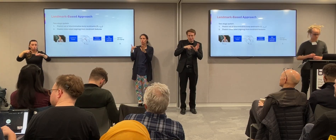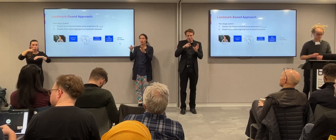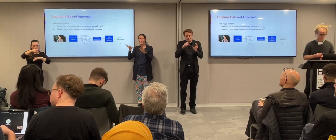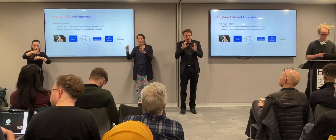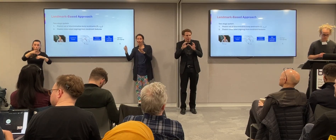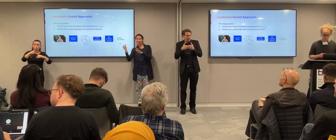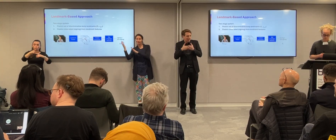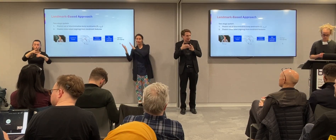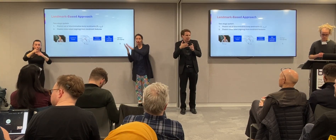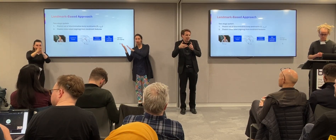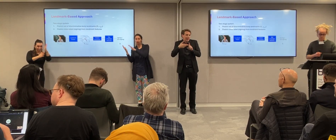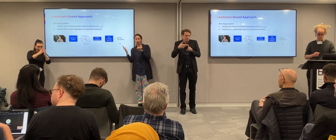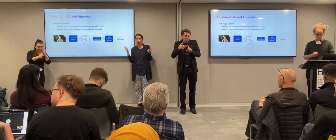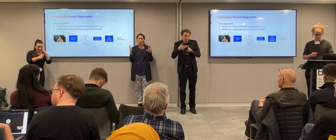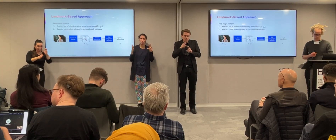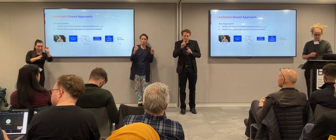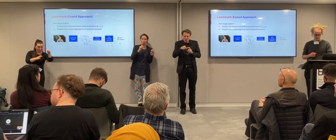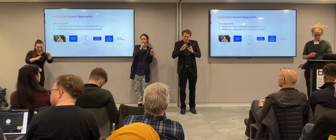signing.